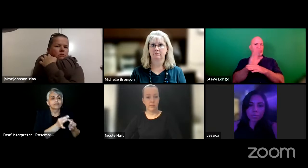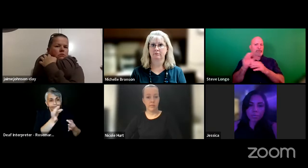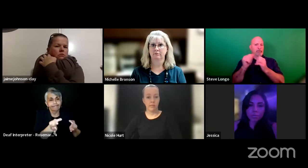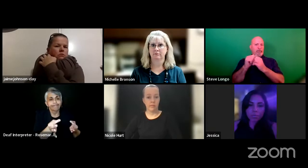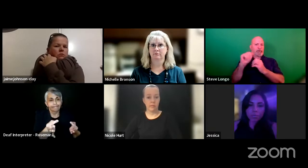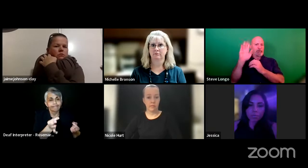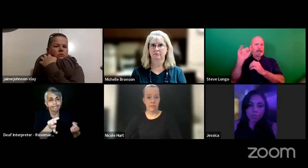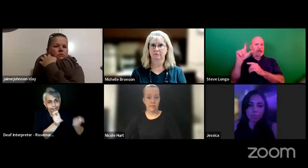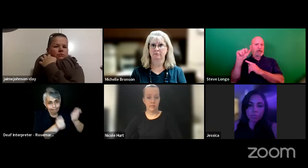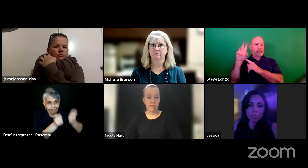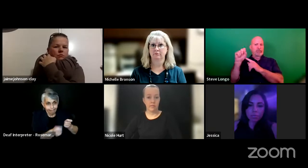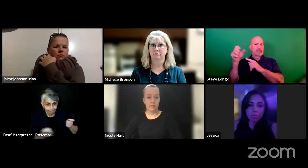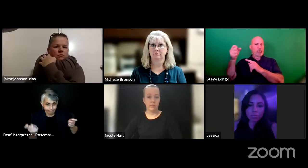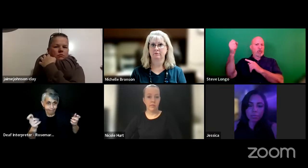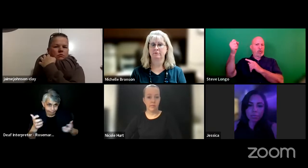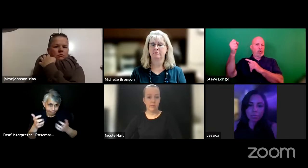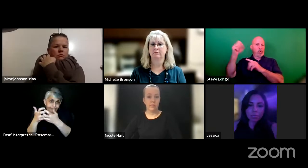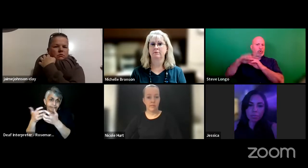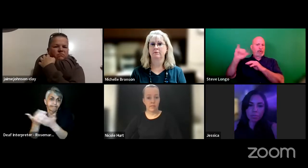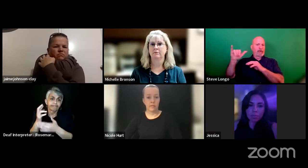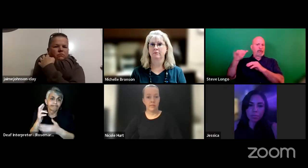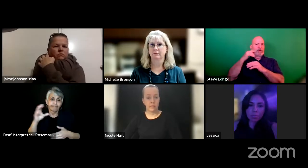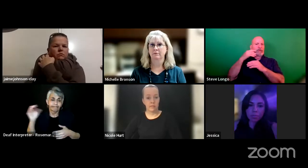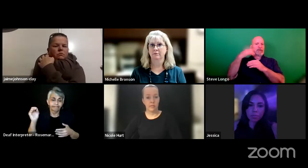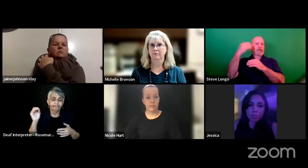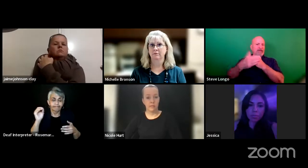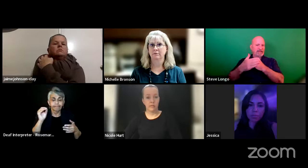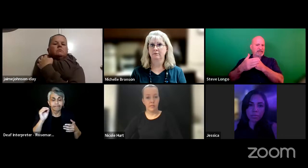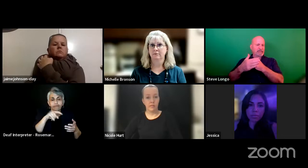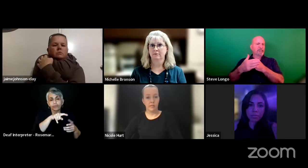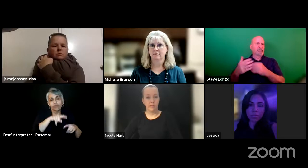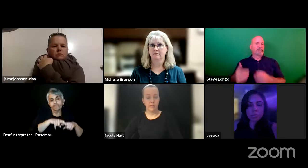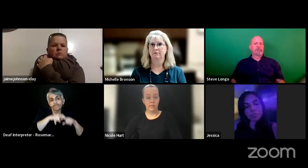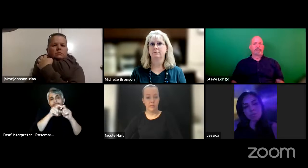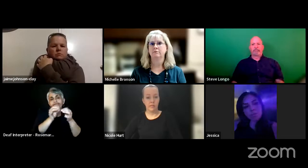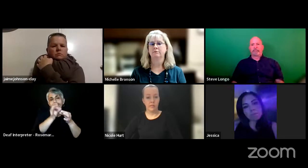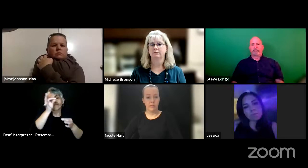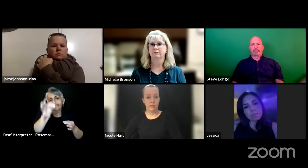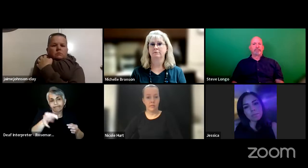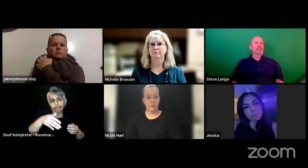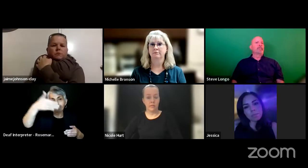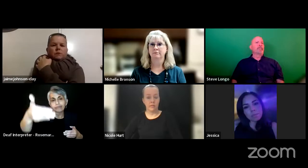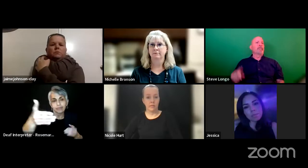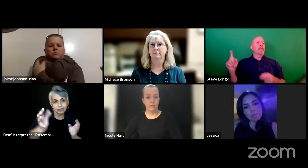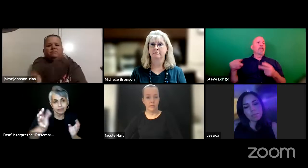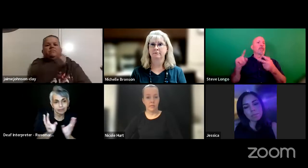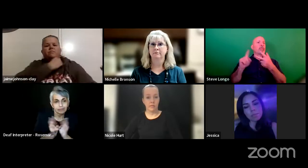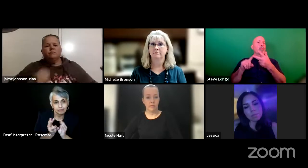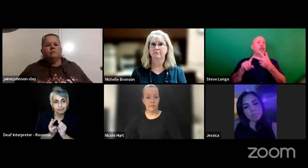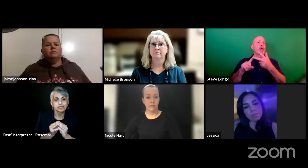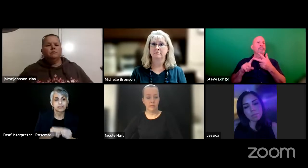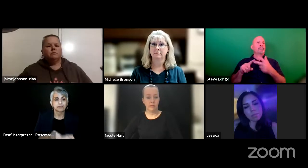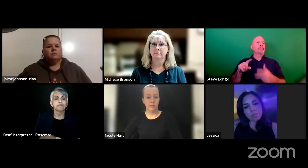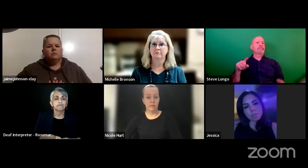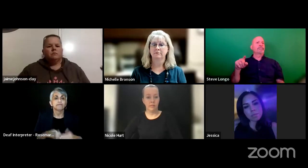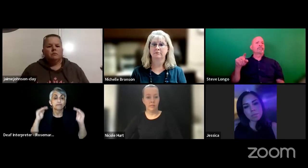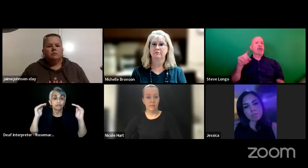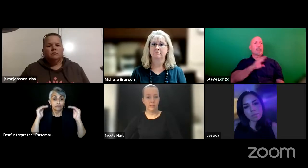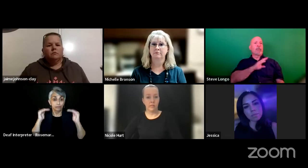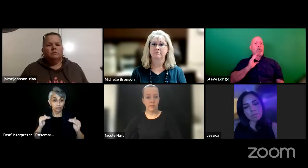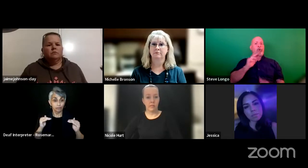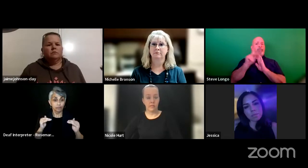So we will vote on the bylaws under new business a little bit later.